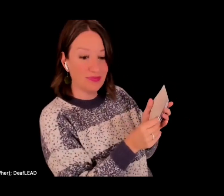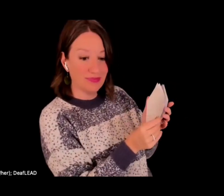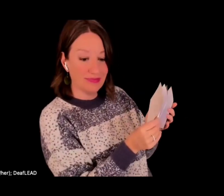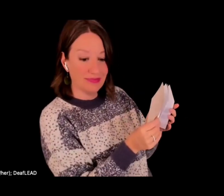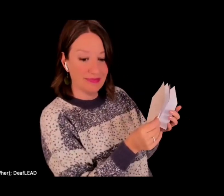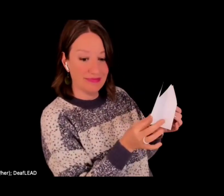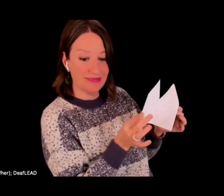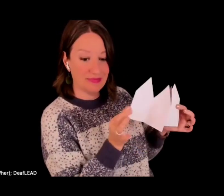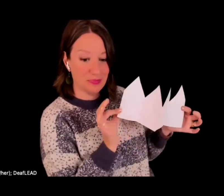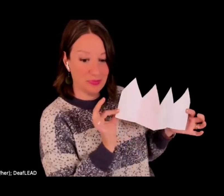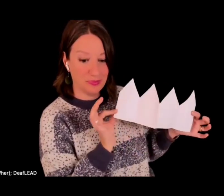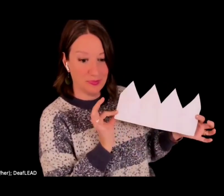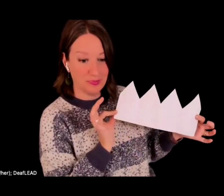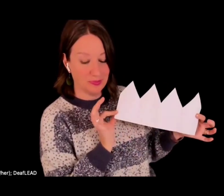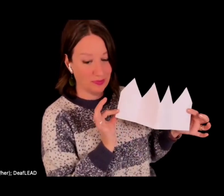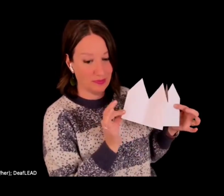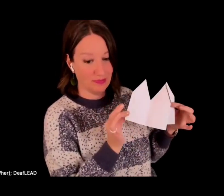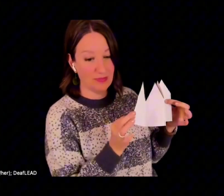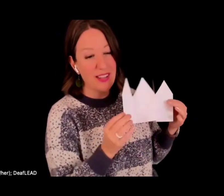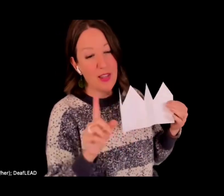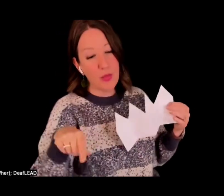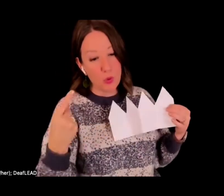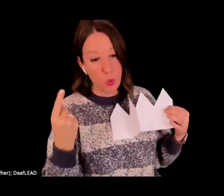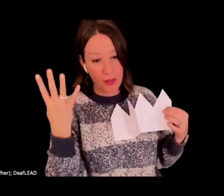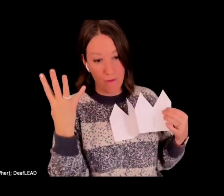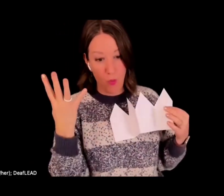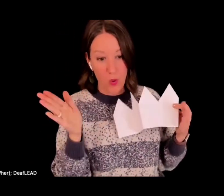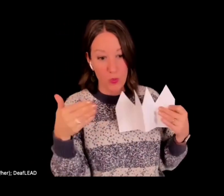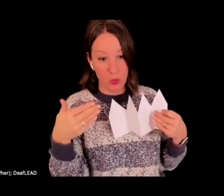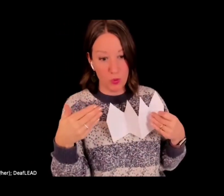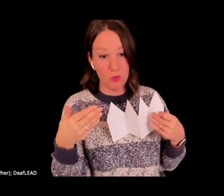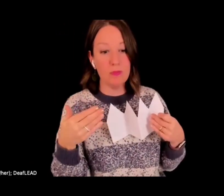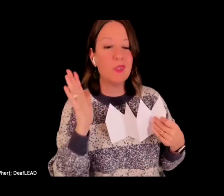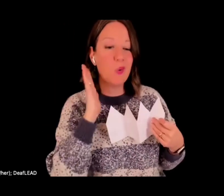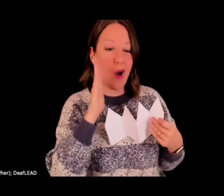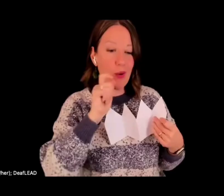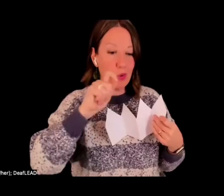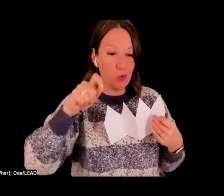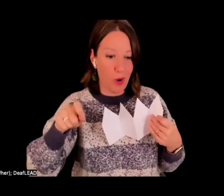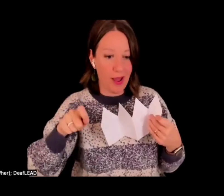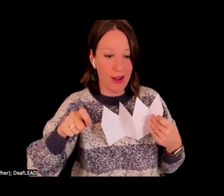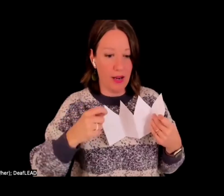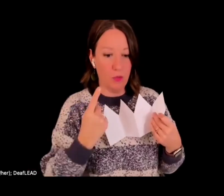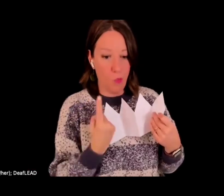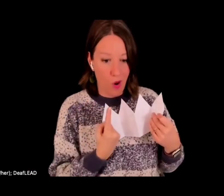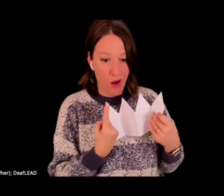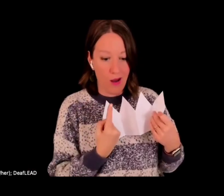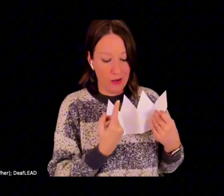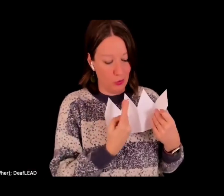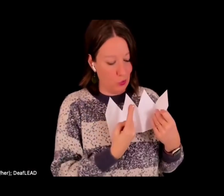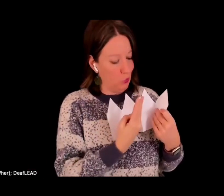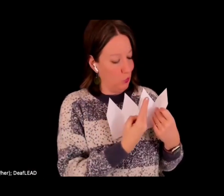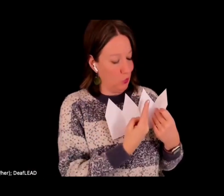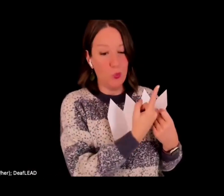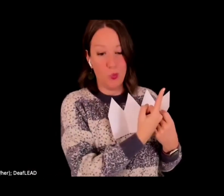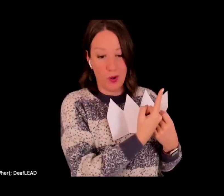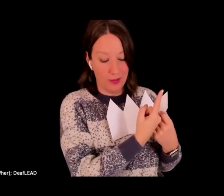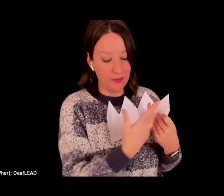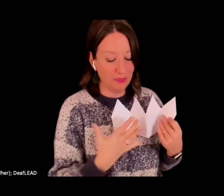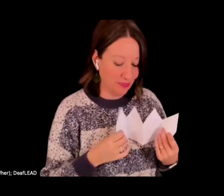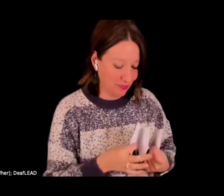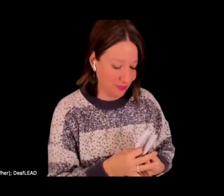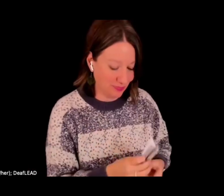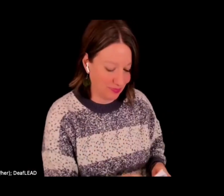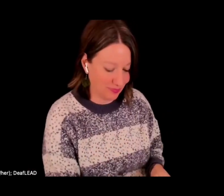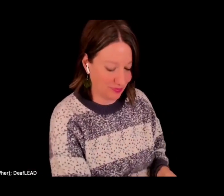You can see I cut at an angle on each side. And again, that accordion folds. So there will only be 4 rooms. So